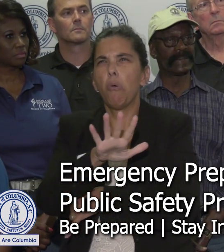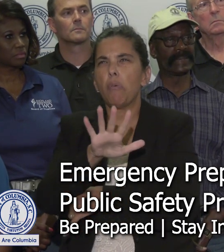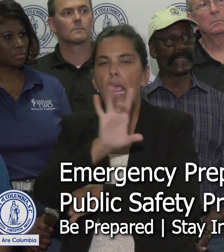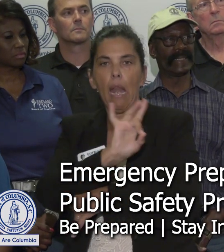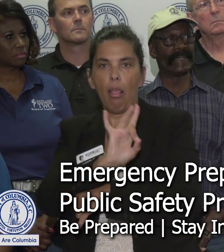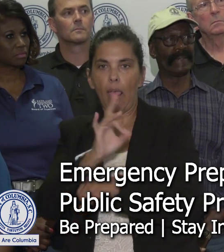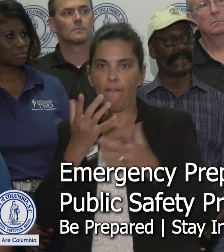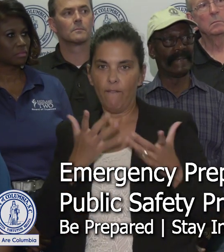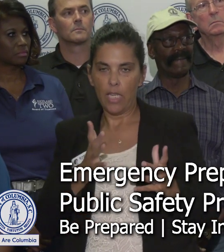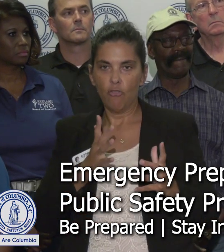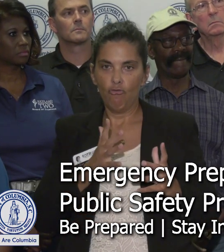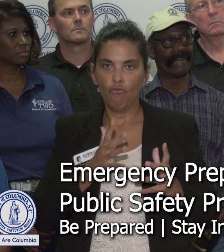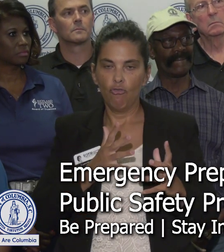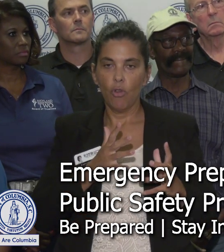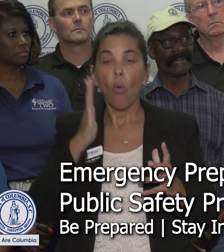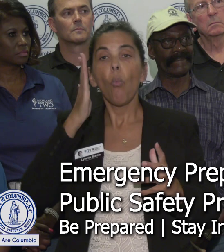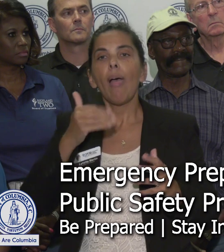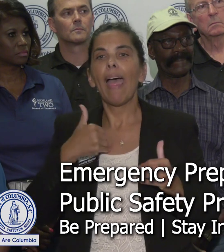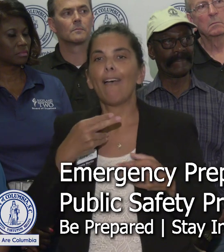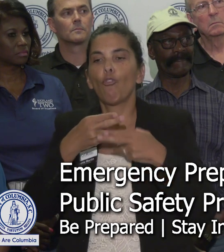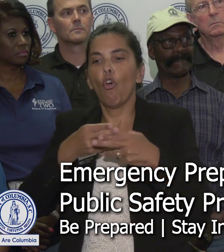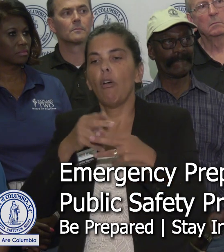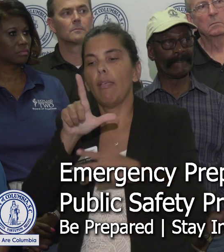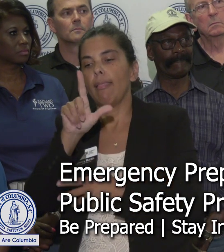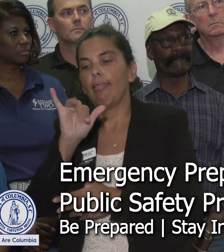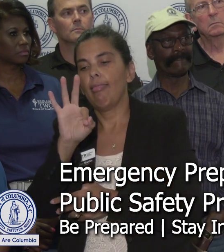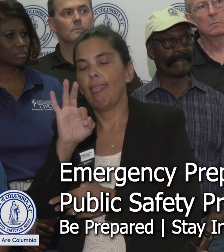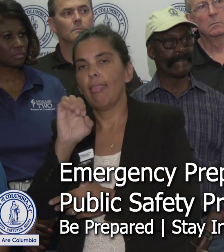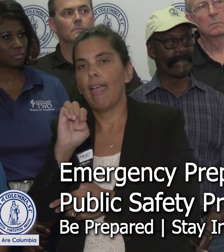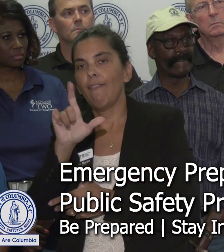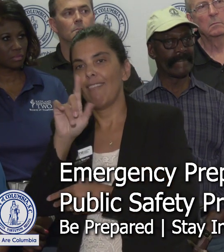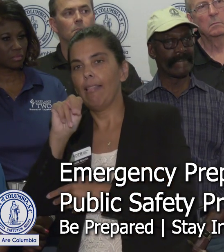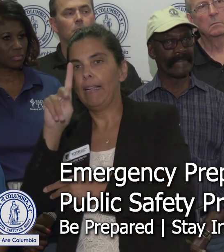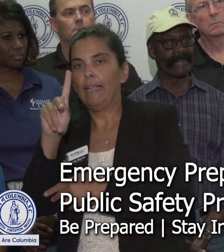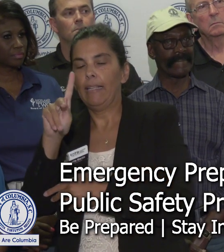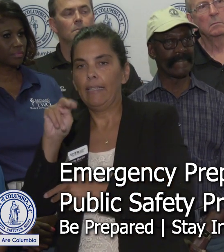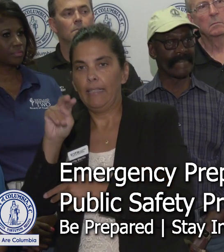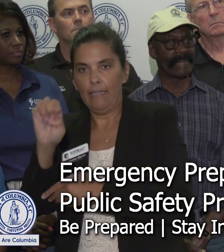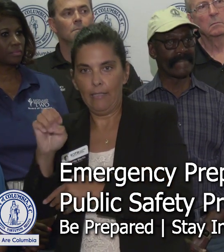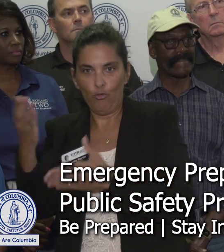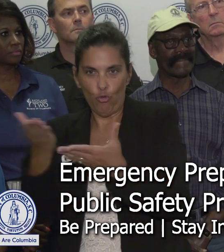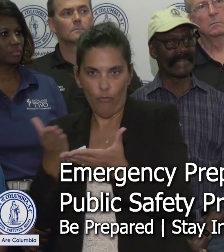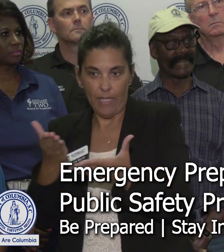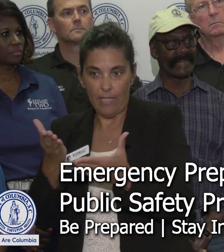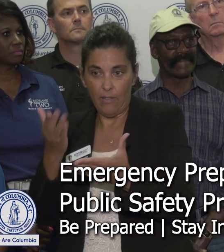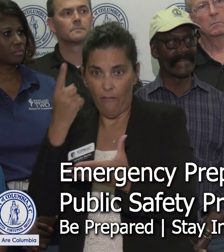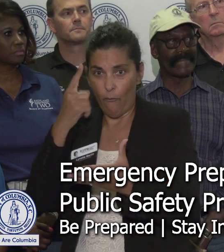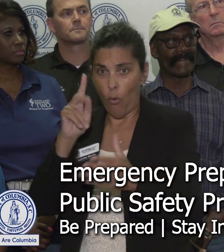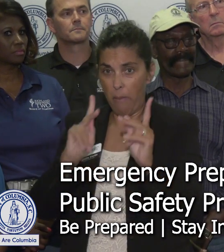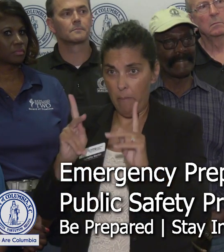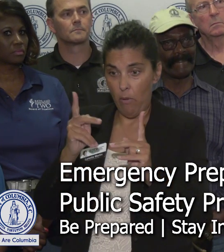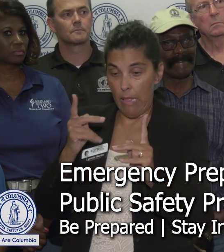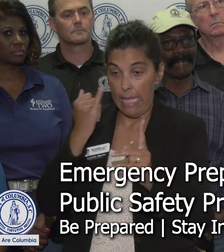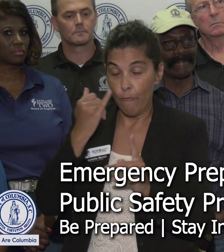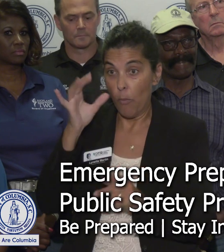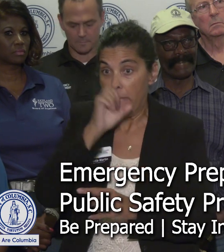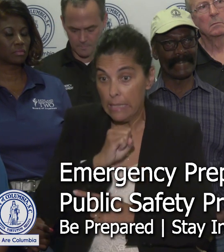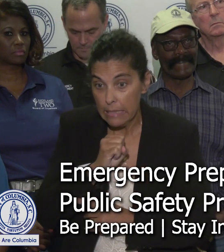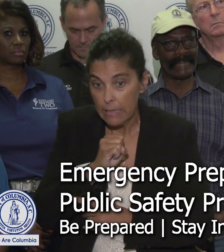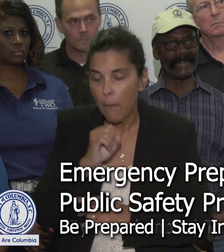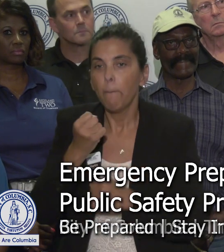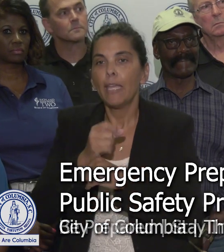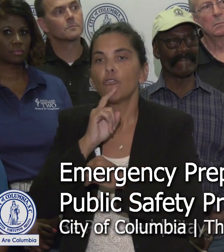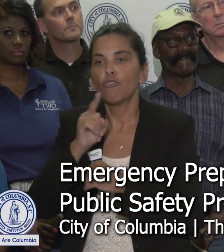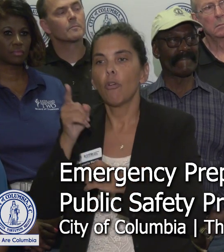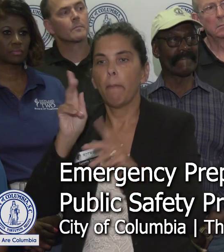8 o'clock. We will have a lifeline type of dial-a-ride service for any of those passengers that we've missed so that we can ensure that they're back